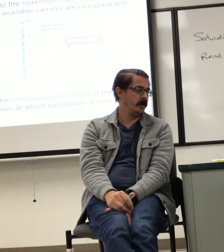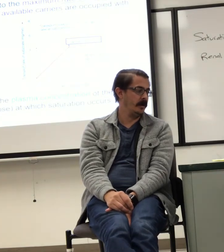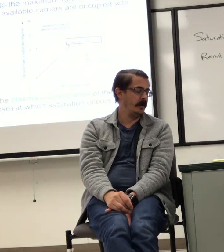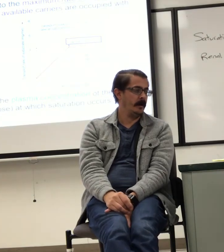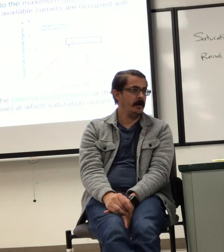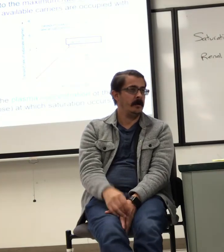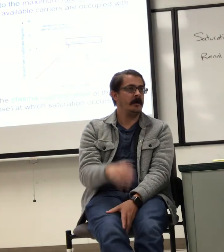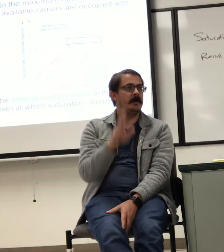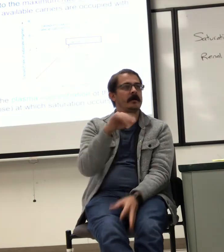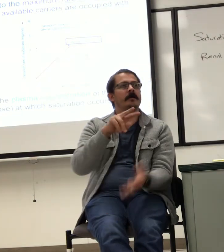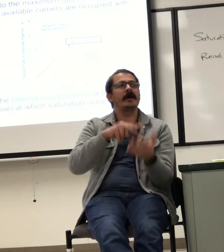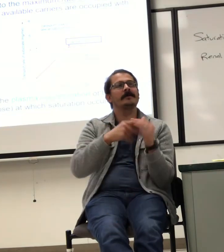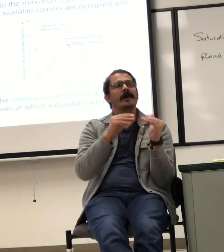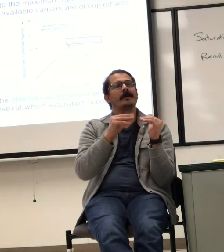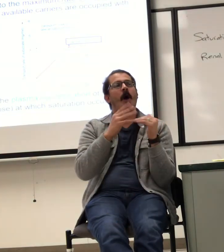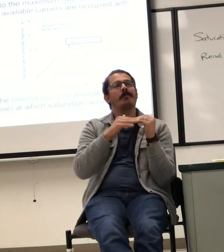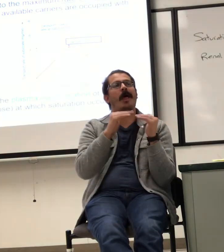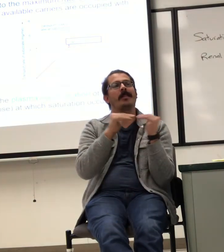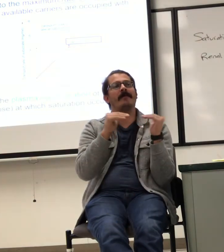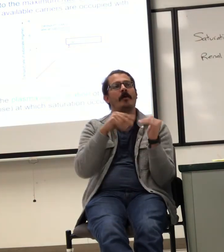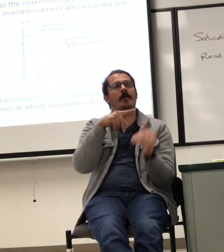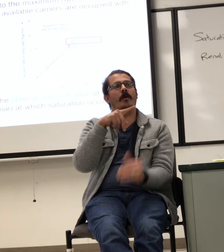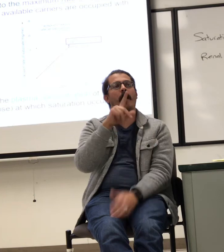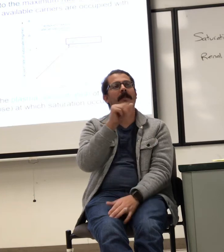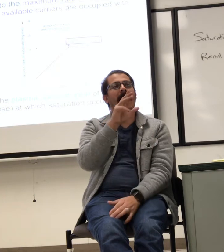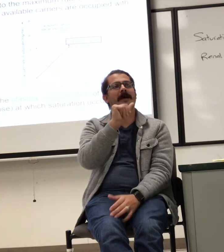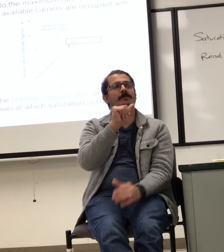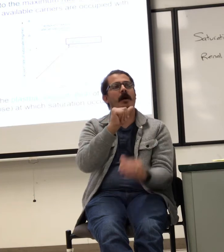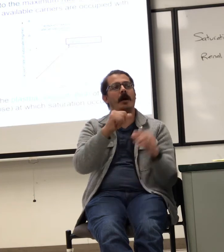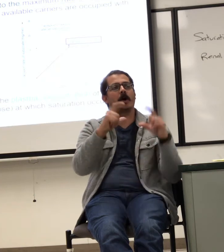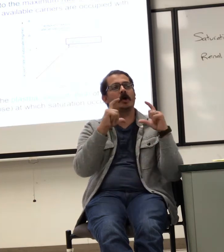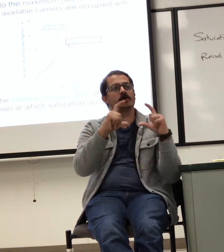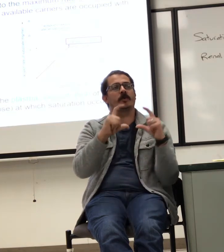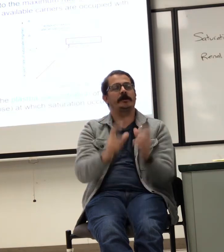that's a blood level. That's a plasma concentration.